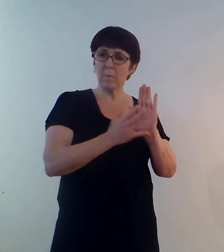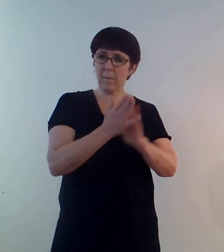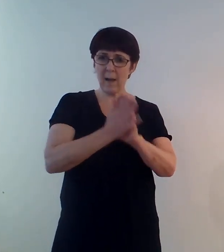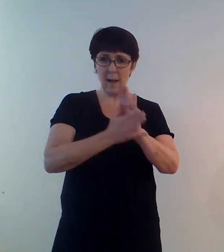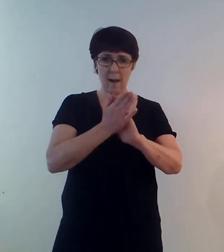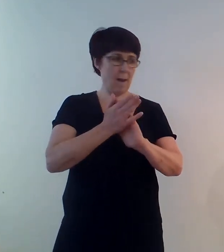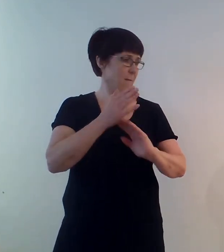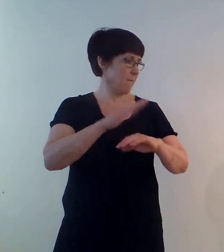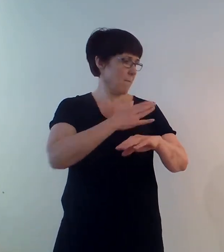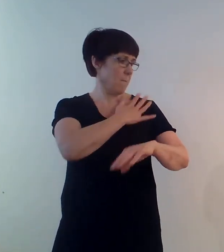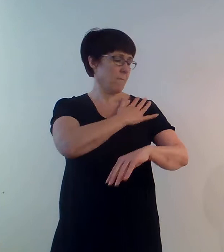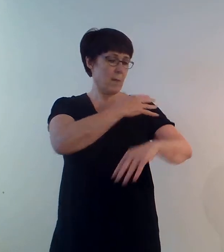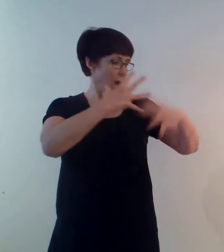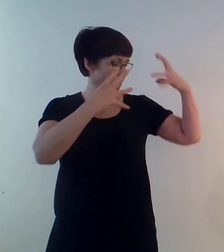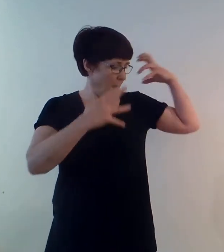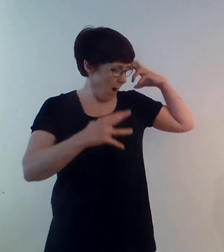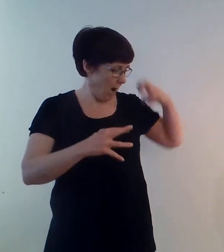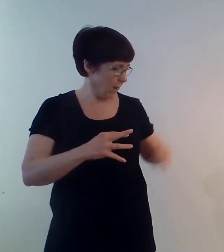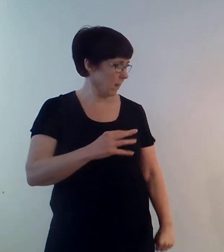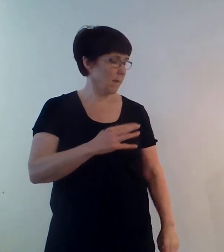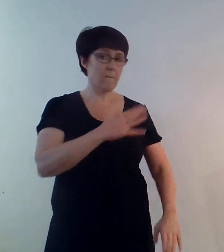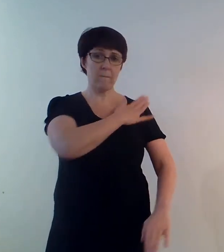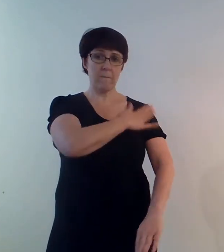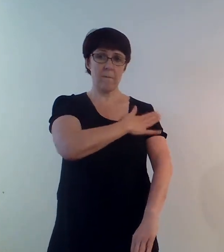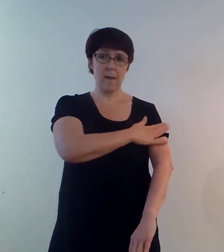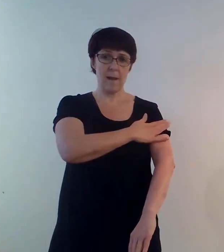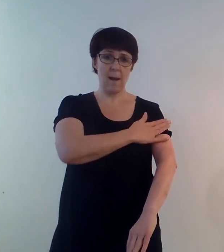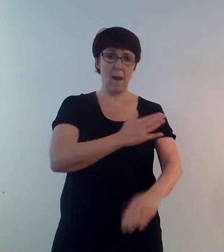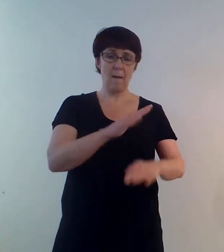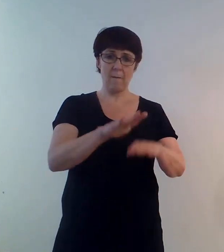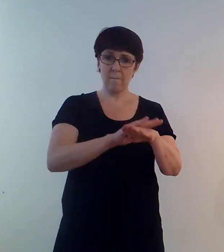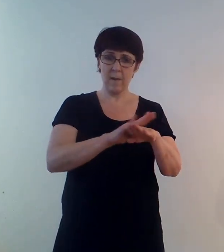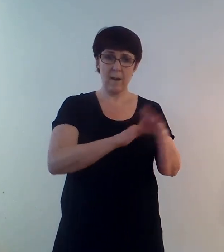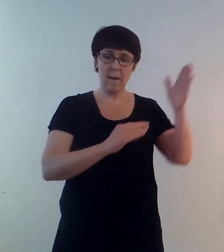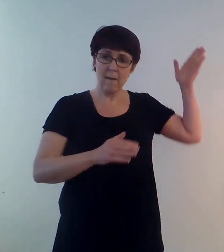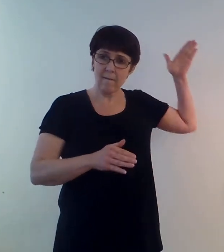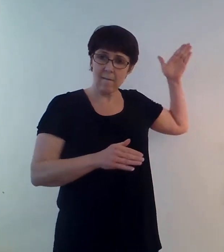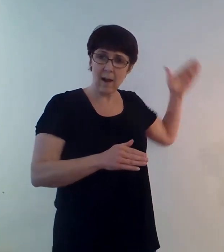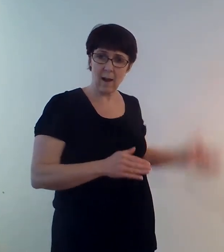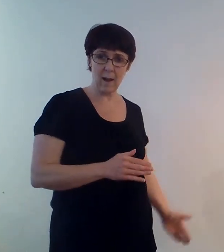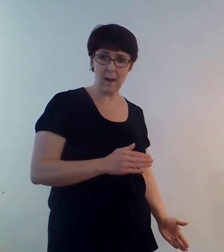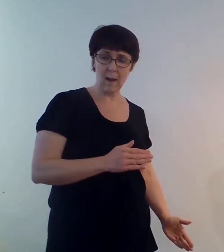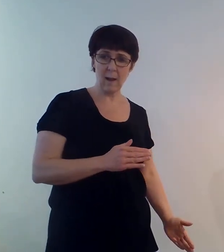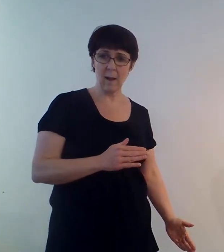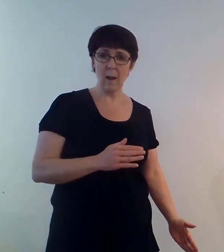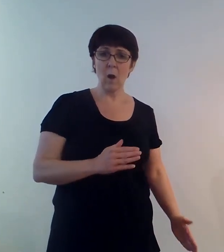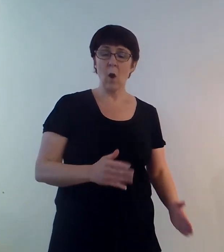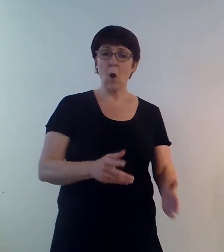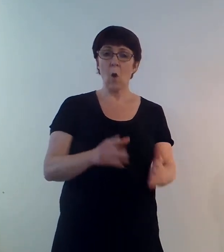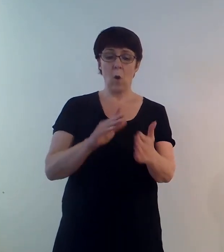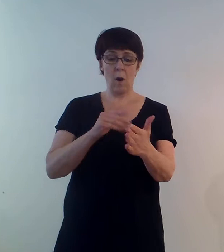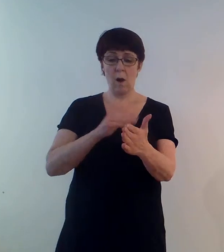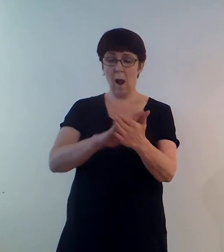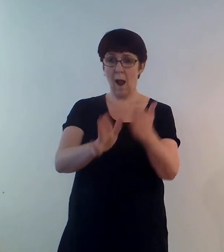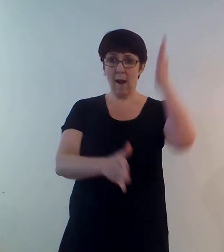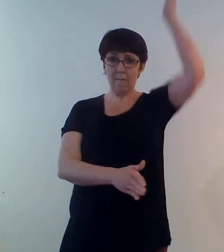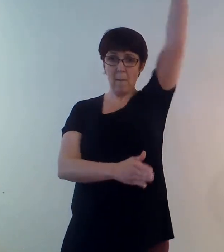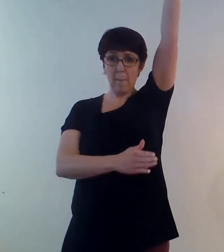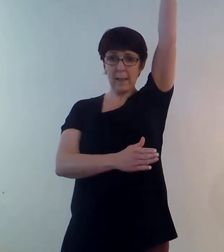wall, and it should really activate the scapula, your shoulders. We want the arms straight, we don't want them bent. Fingers straight, arms straight, locked out. And again,